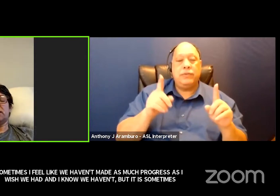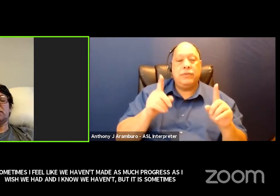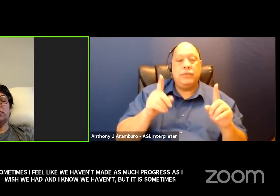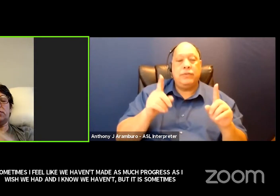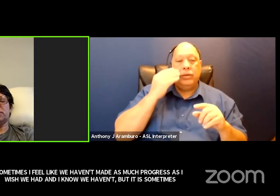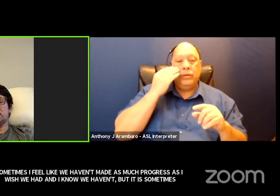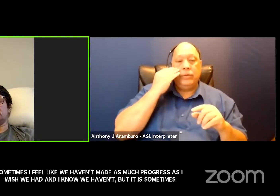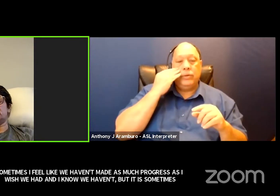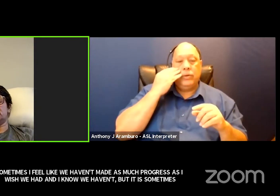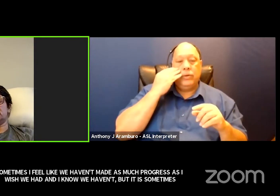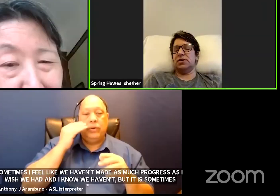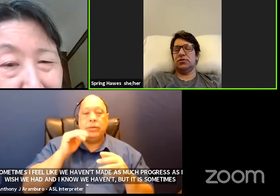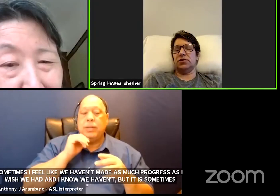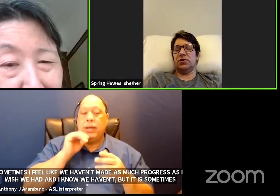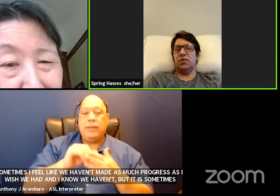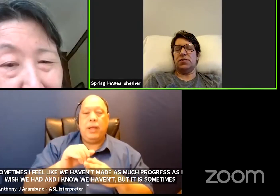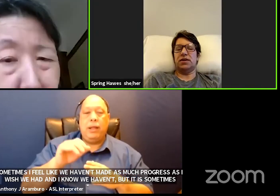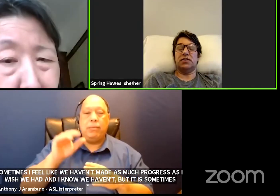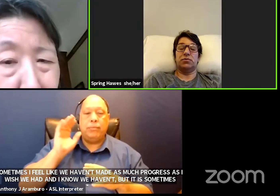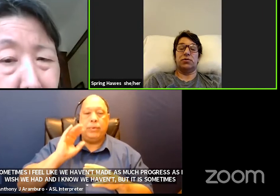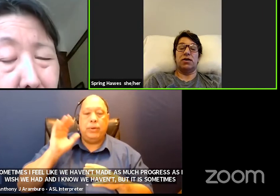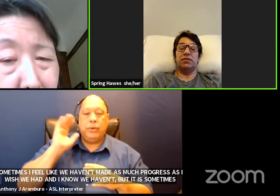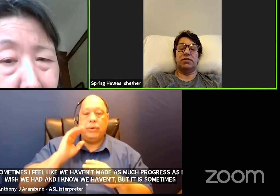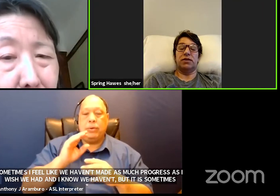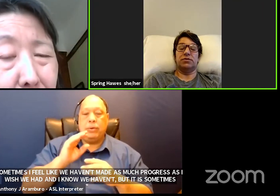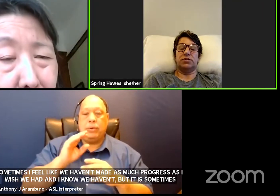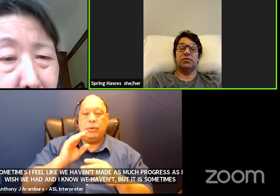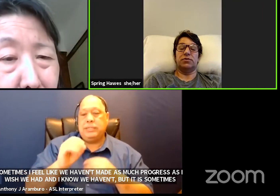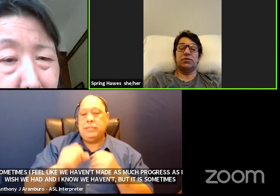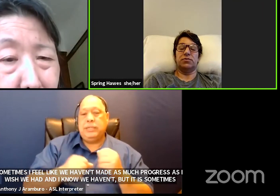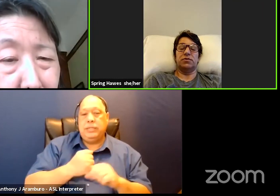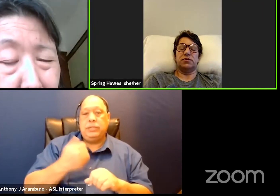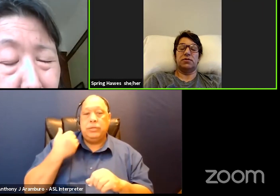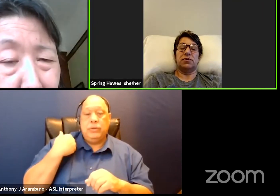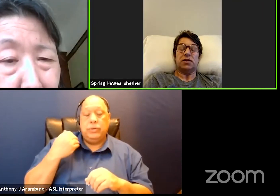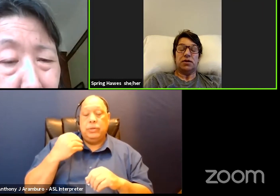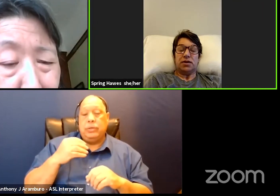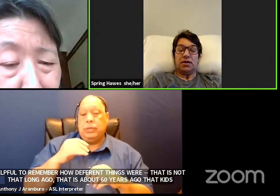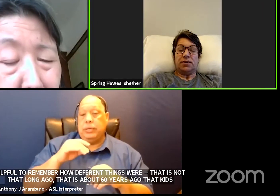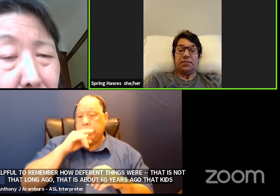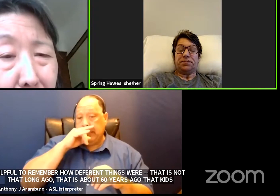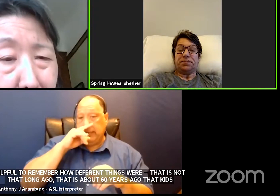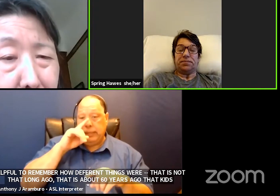that's not that long ago. It's at about 60 years ago that kids were not even allowed to go to school. So,